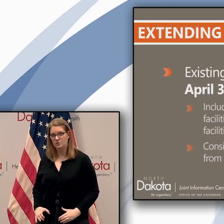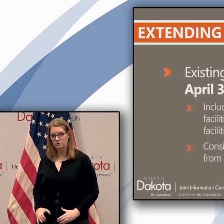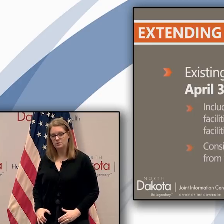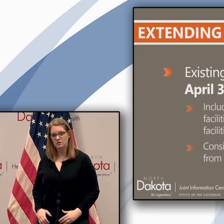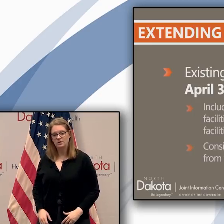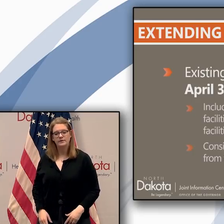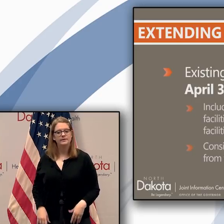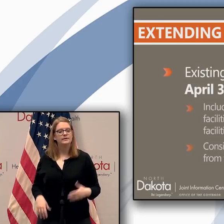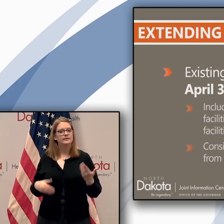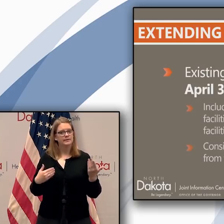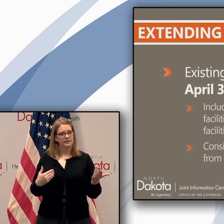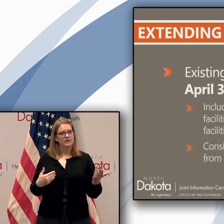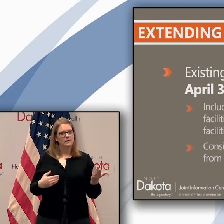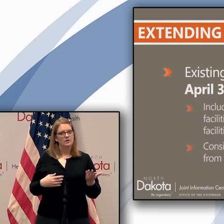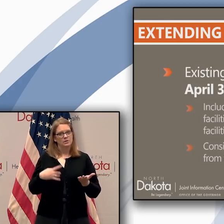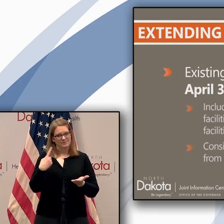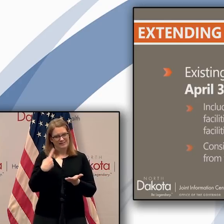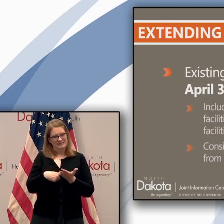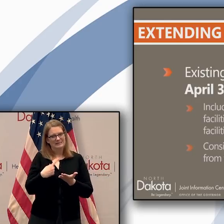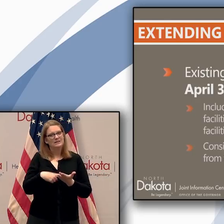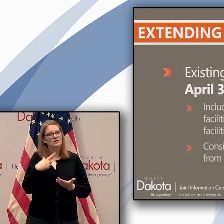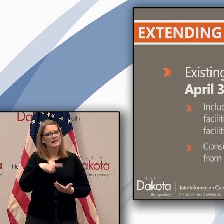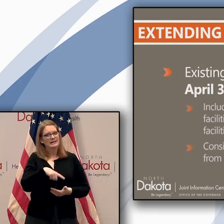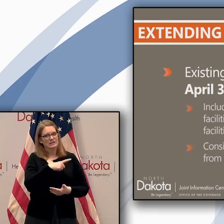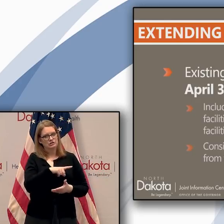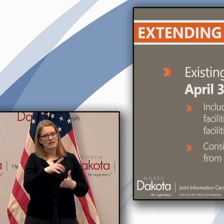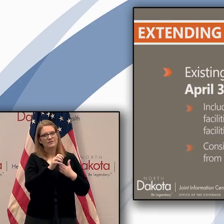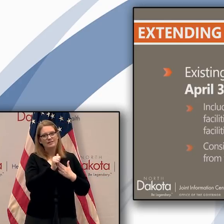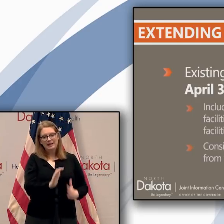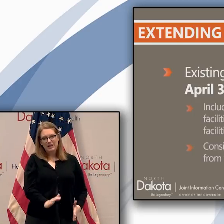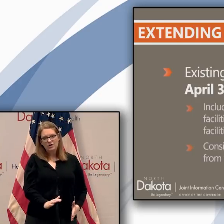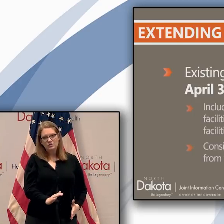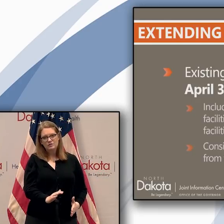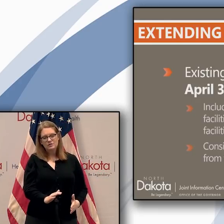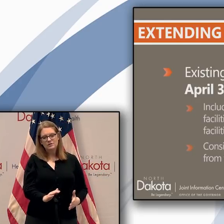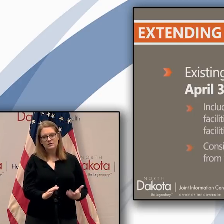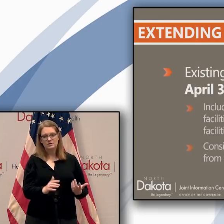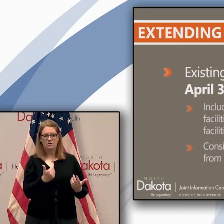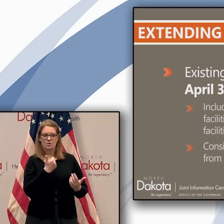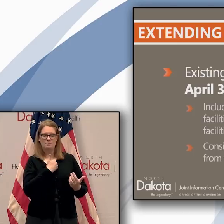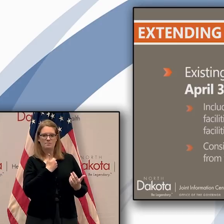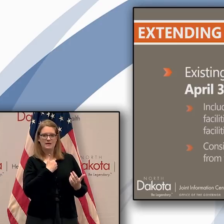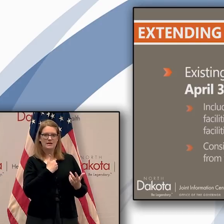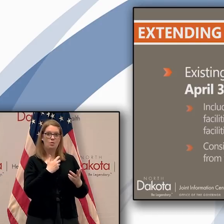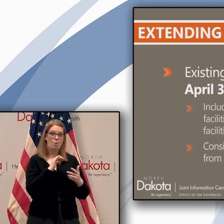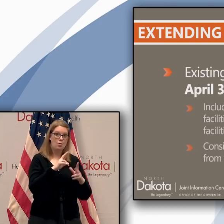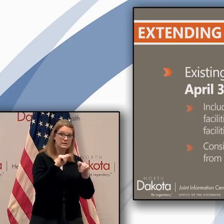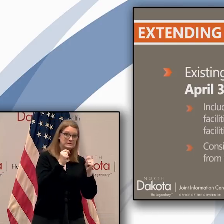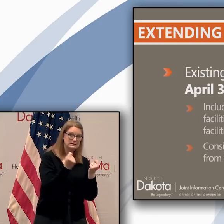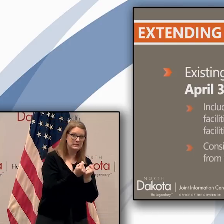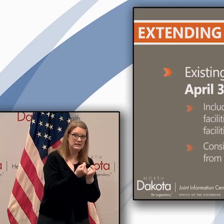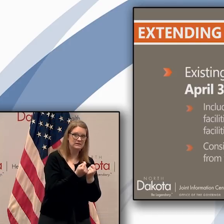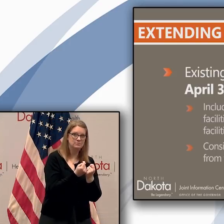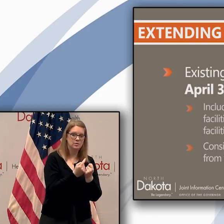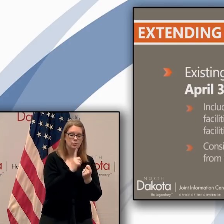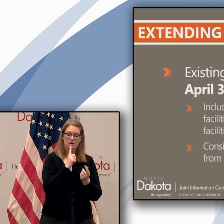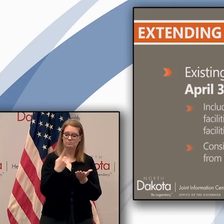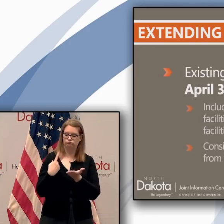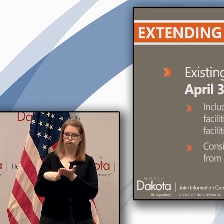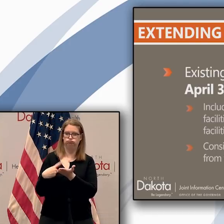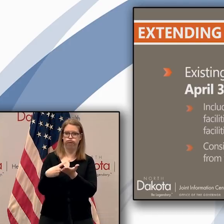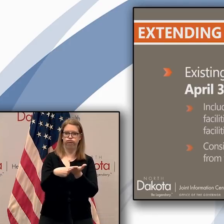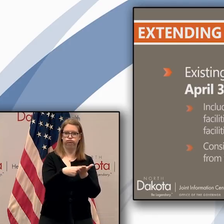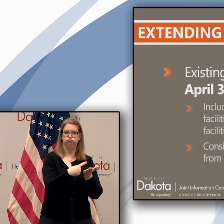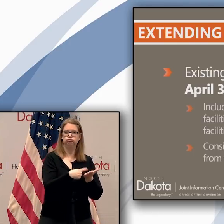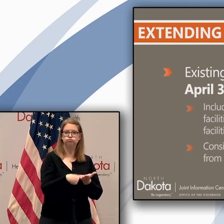we've discussed with our legislative leaders. Either personally or my team has had discussion with with the